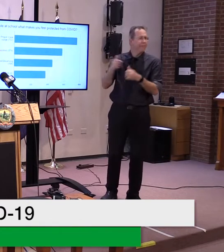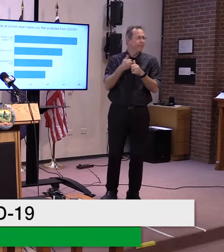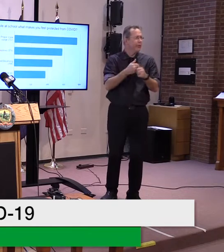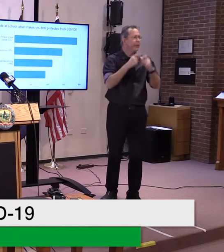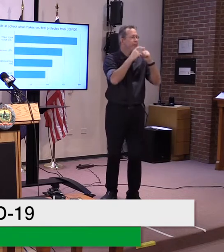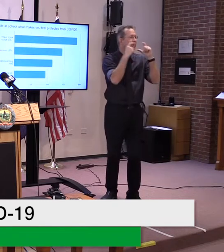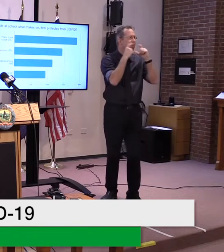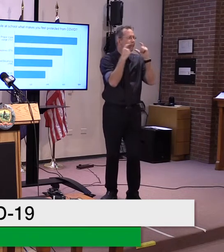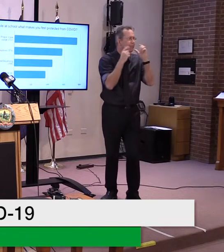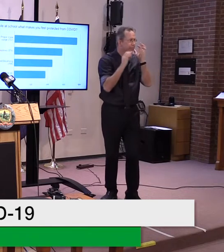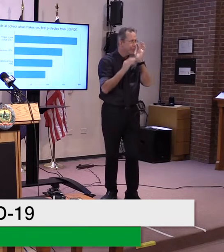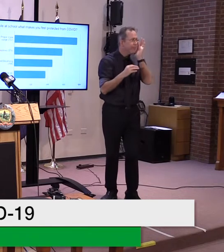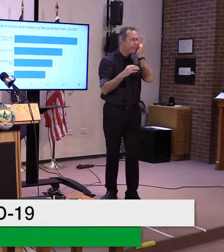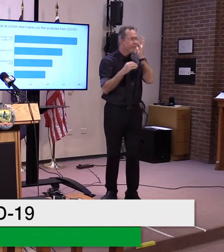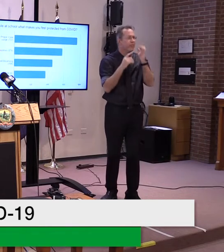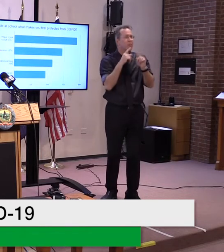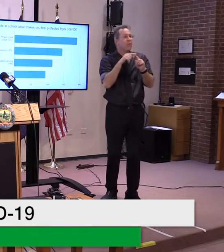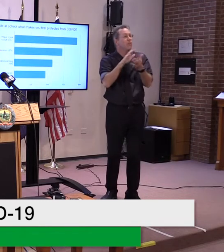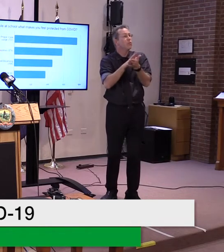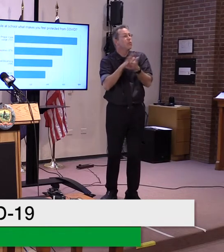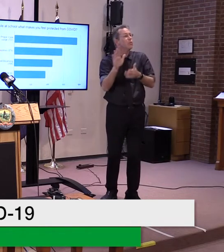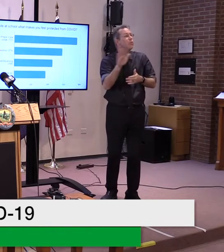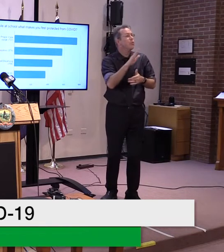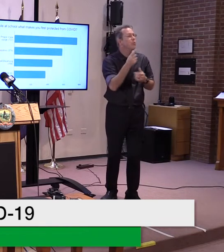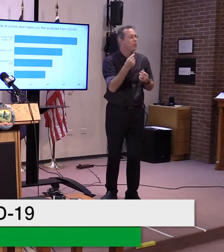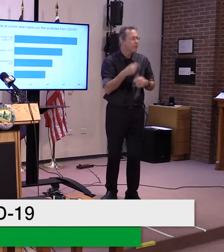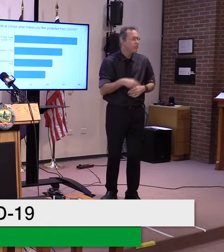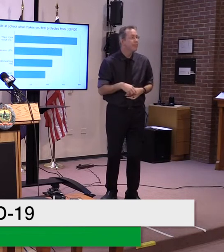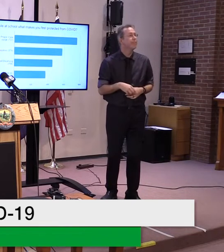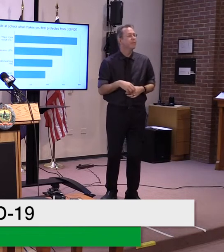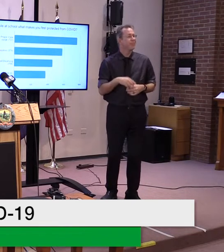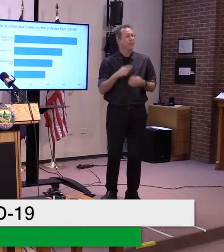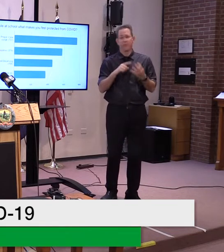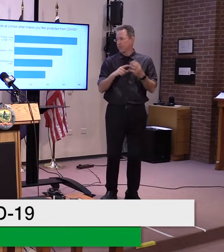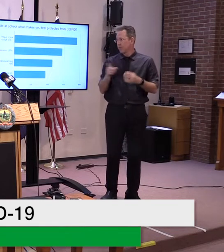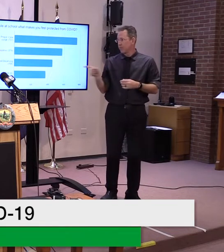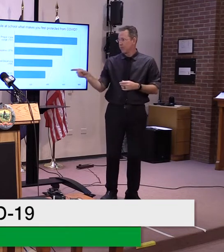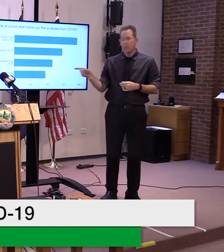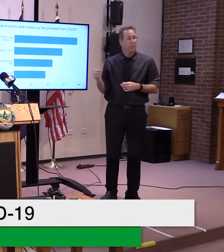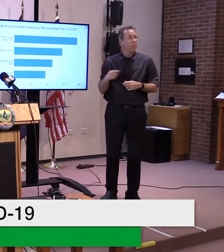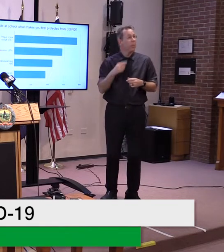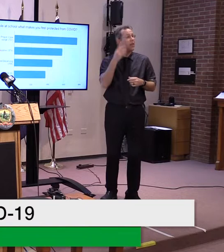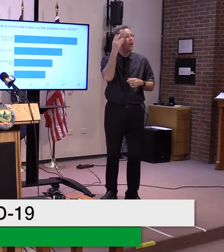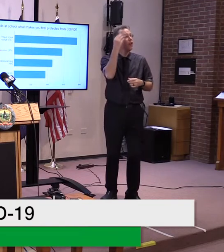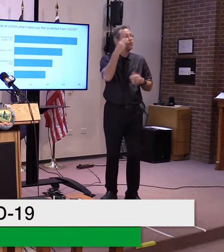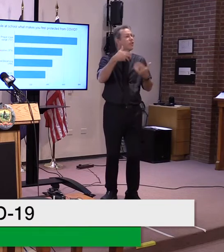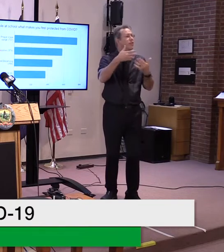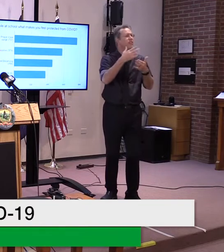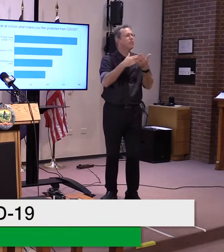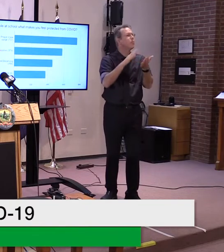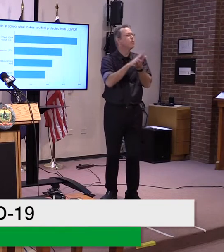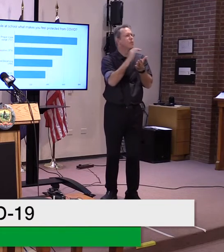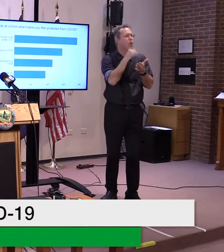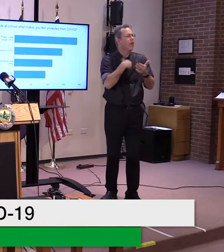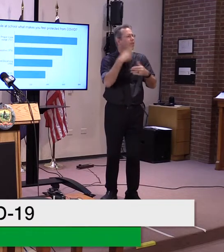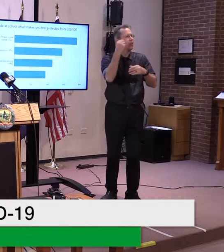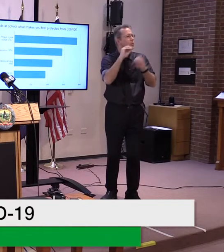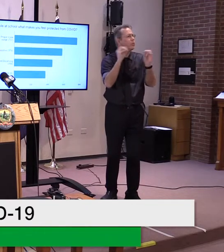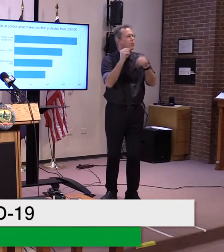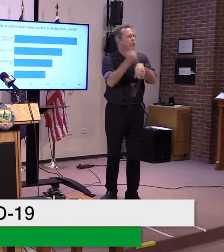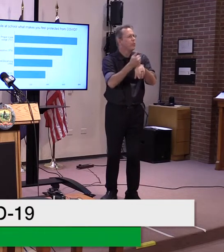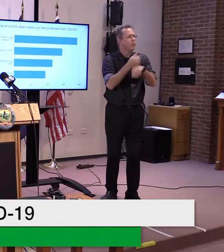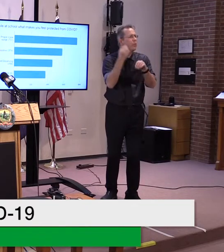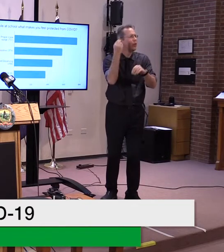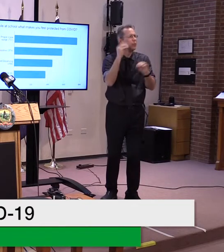that in the next slide and our classrooms right now have also been a rarity for some schools but personal experience my